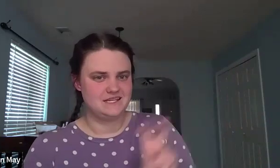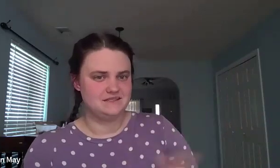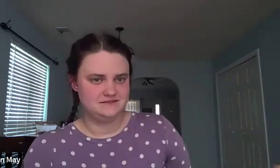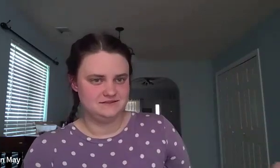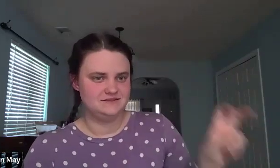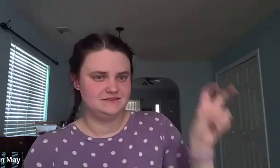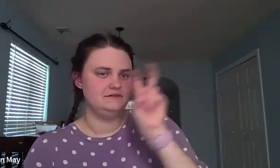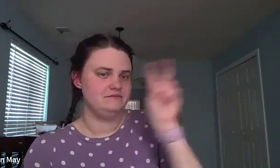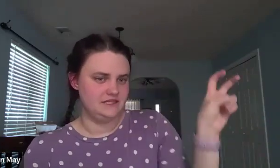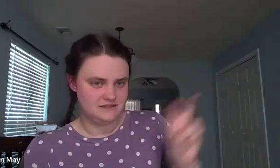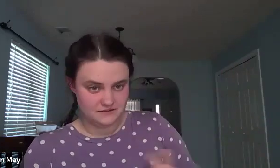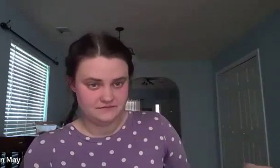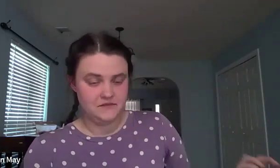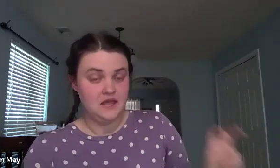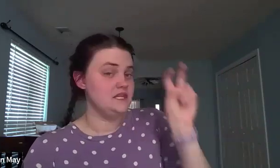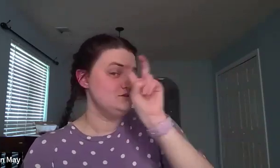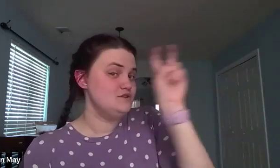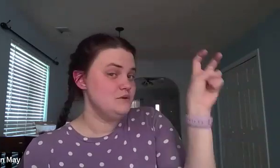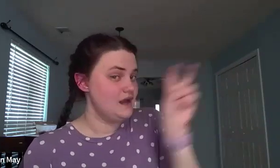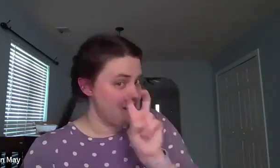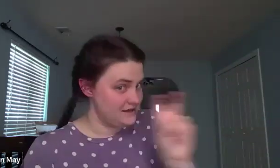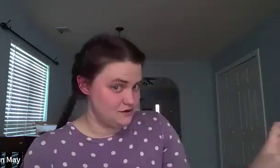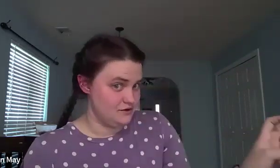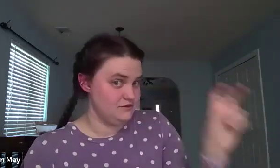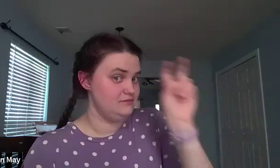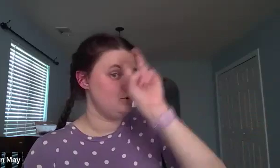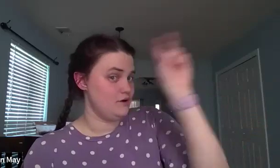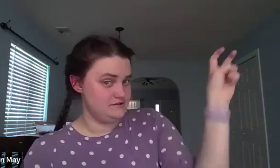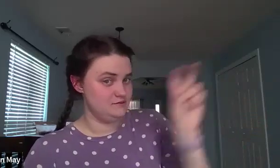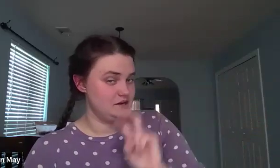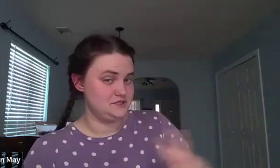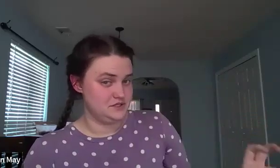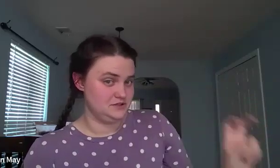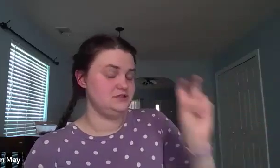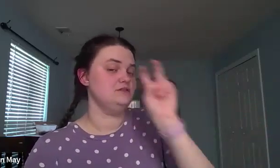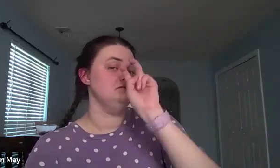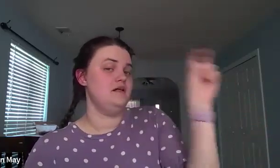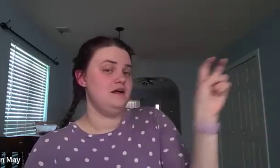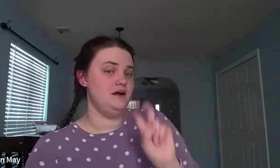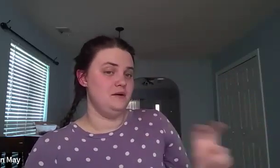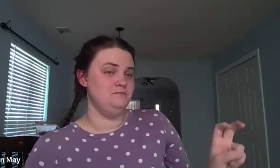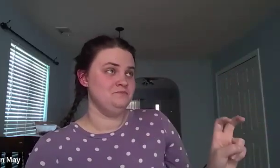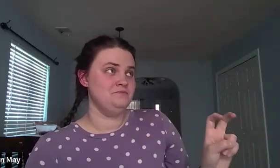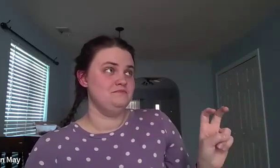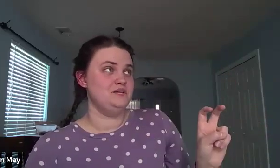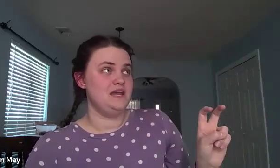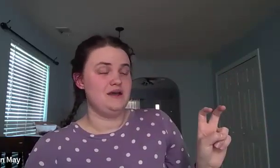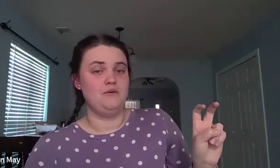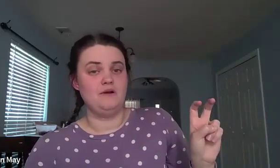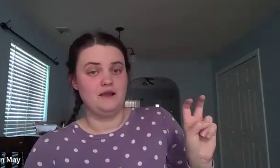Pizza. Pizza. This was the one I saw more often when I was younger. But now where I